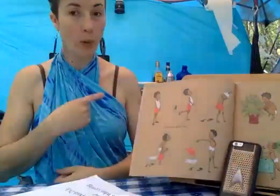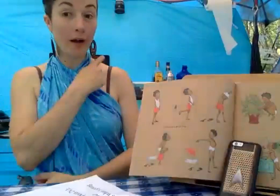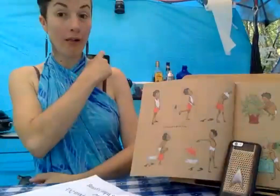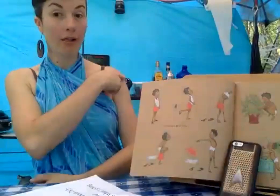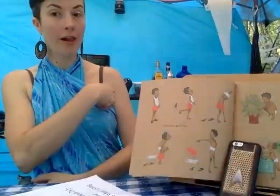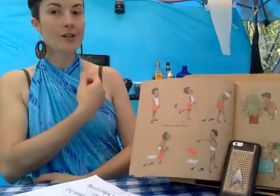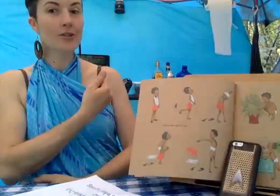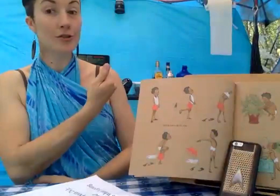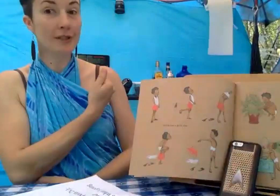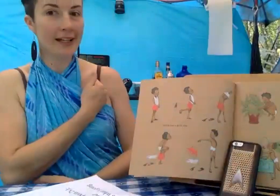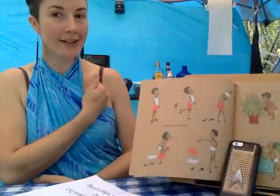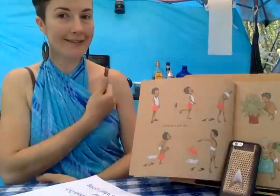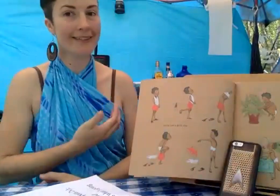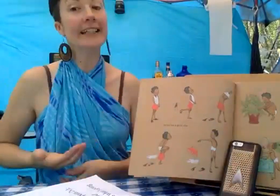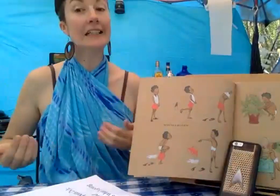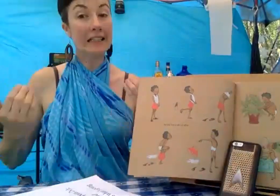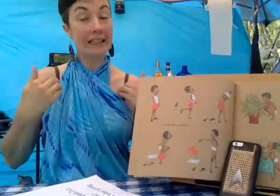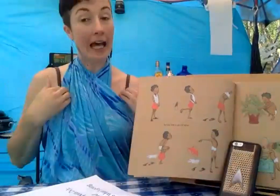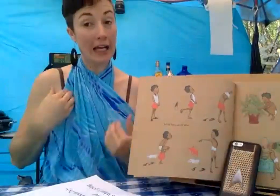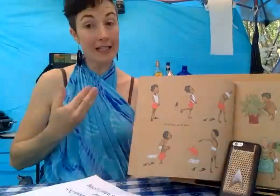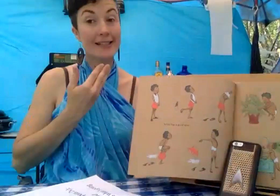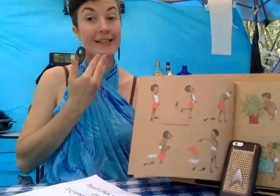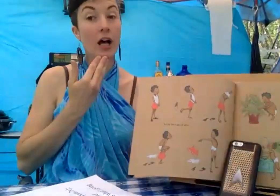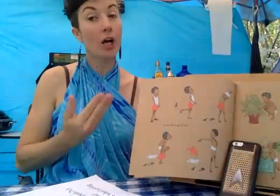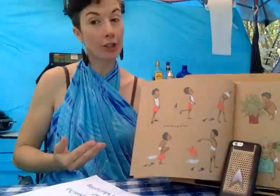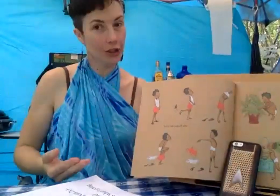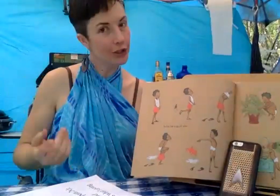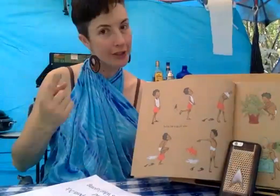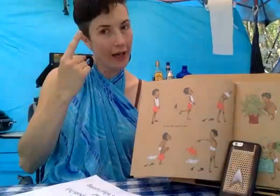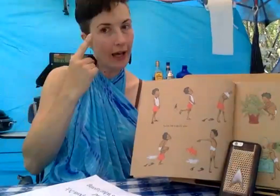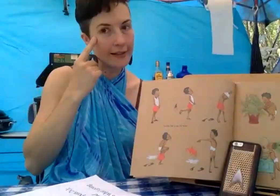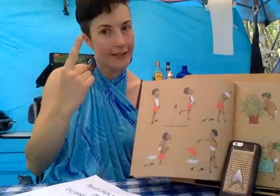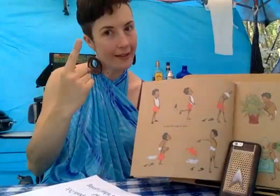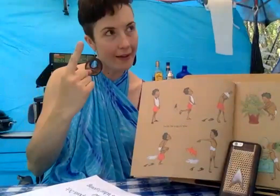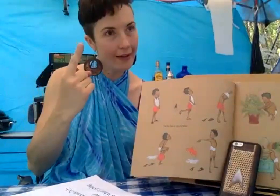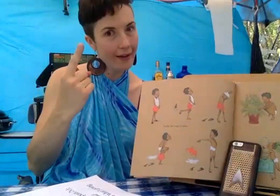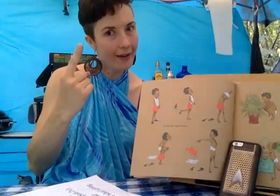Wow. Julián, he has a good idea.